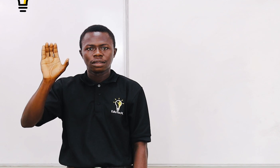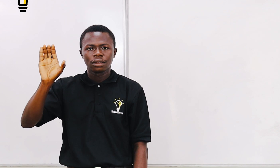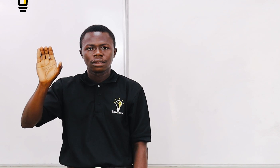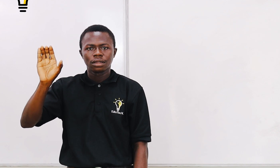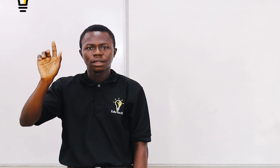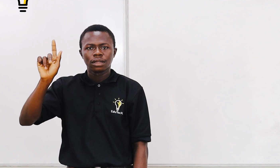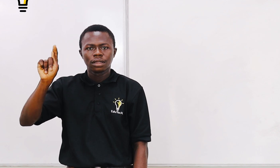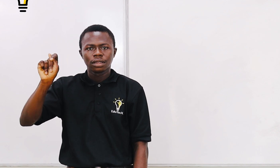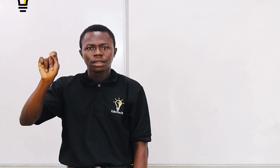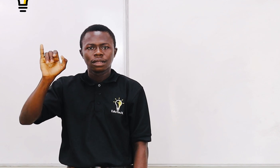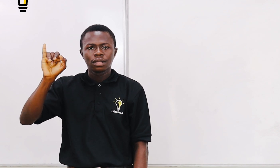fractions, spelled